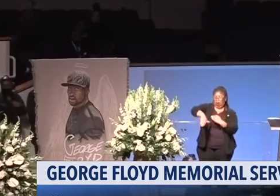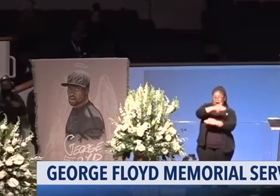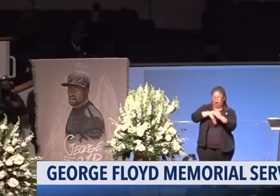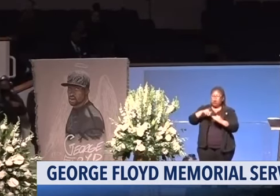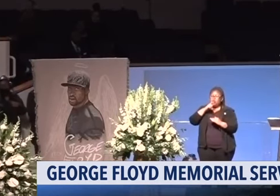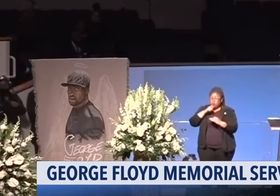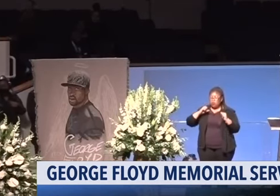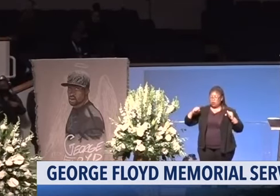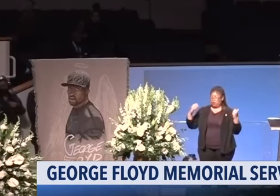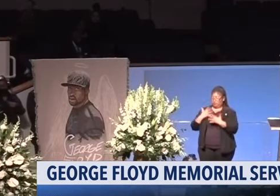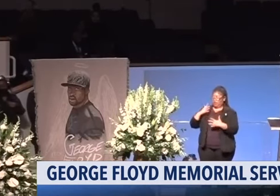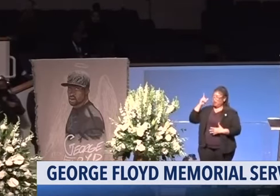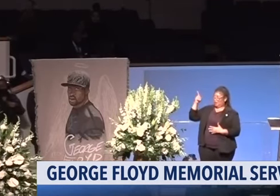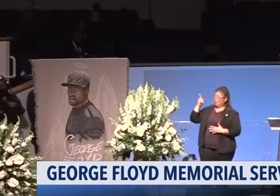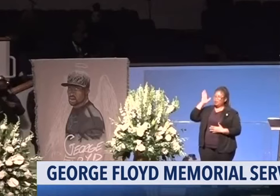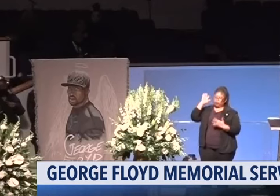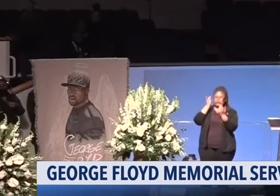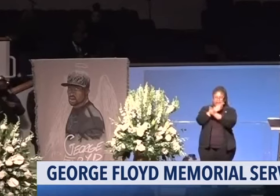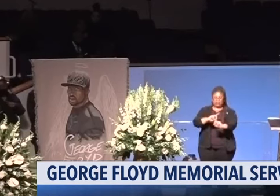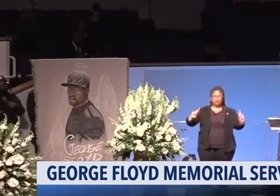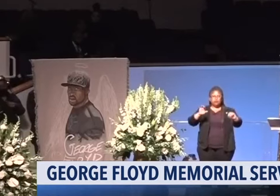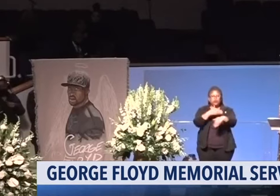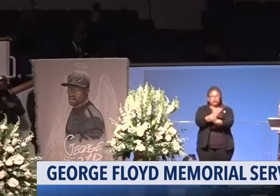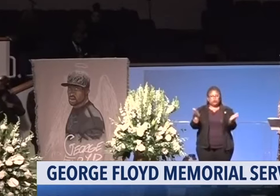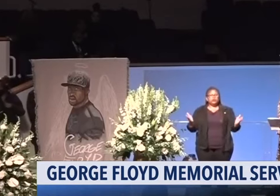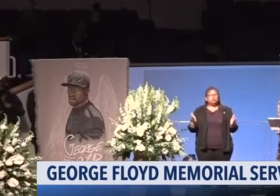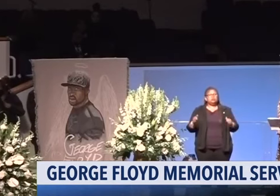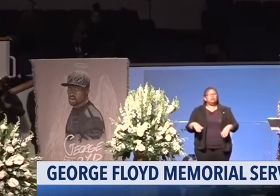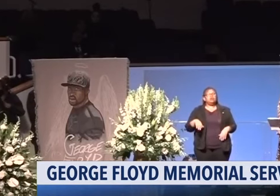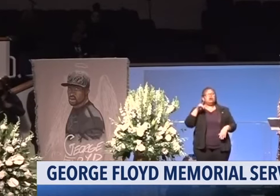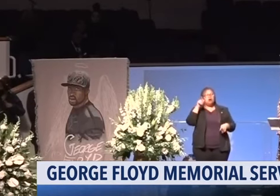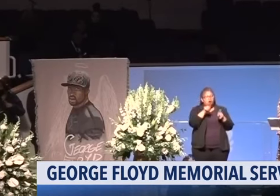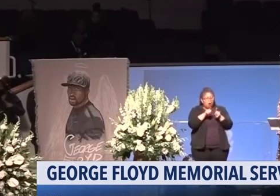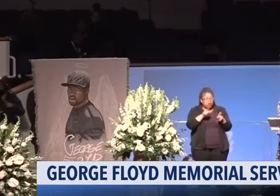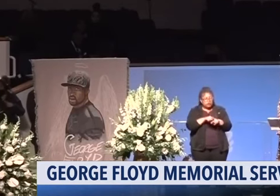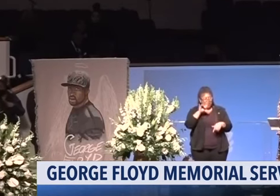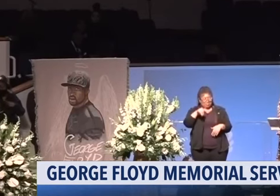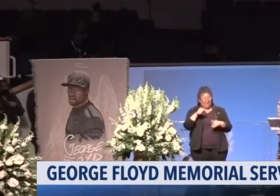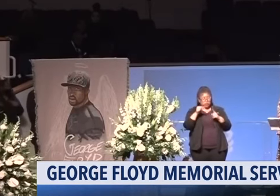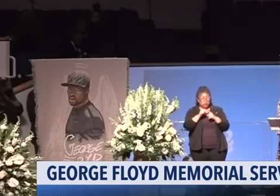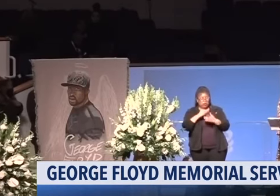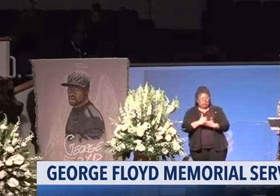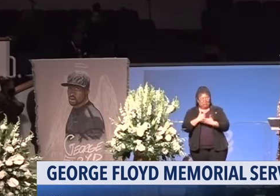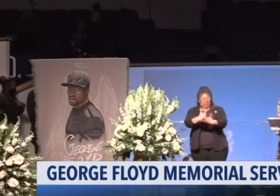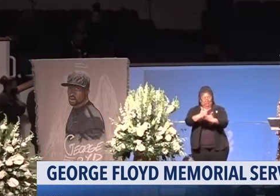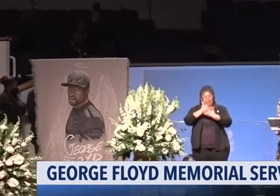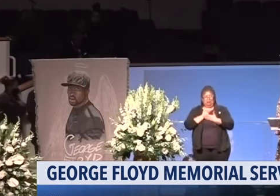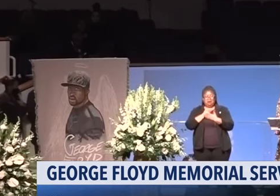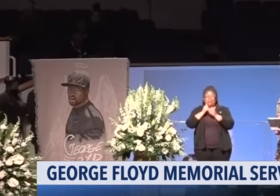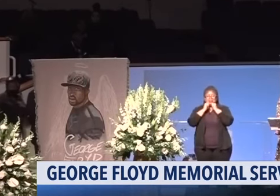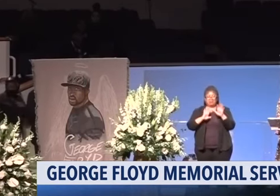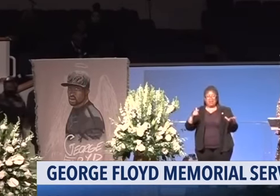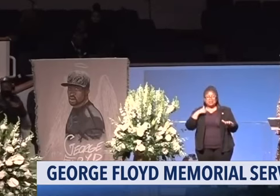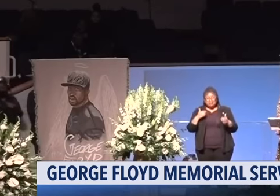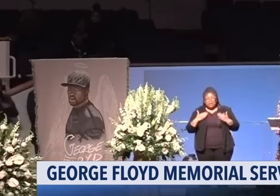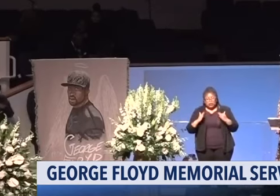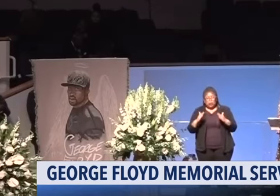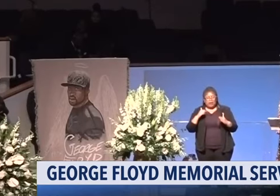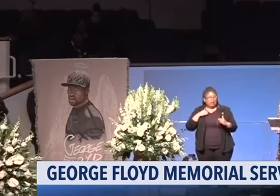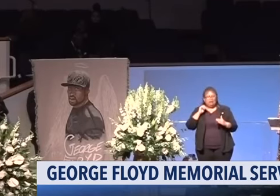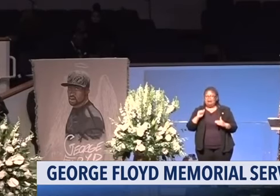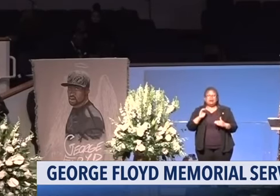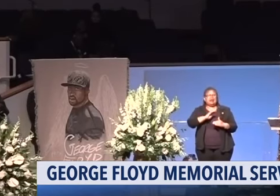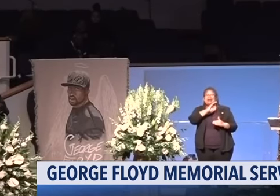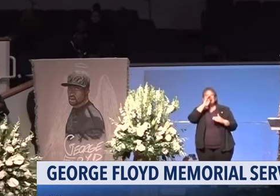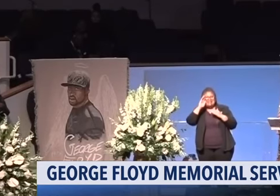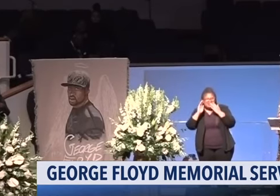him and he delivers him." And then this word is what helps me and blesses me in such a manner that I can never